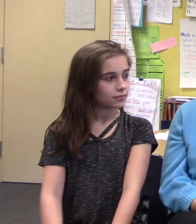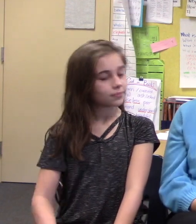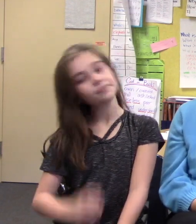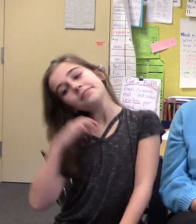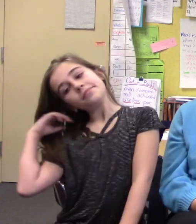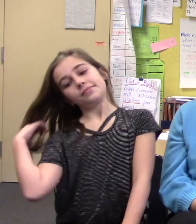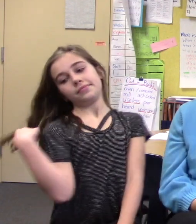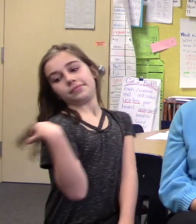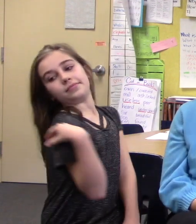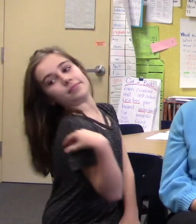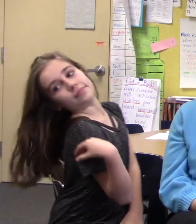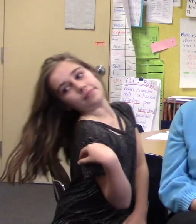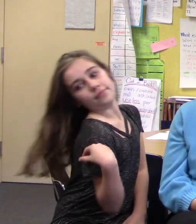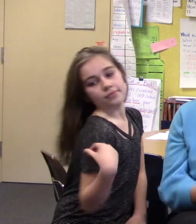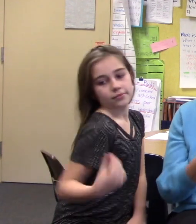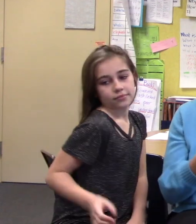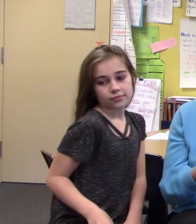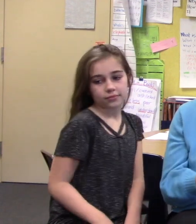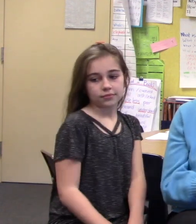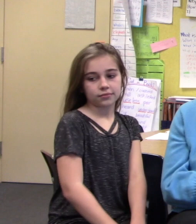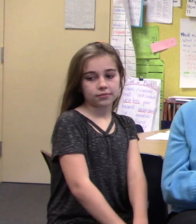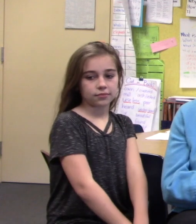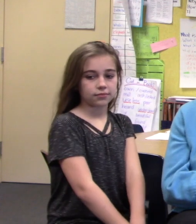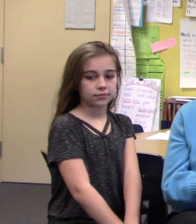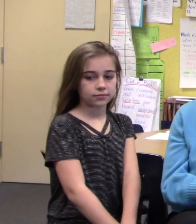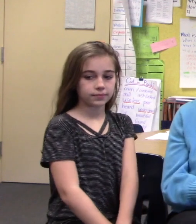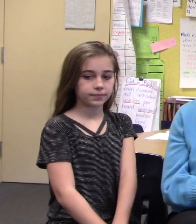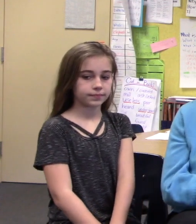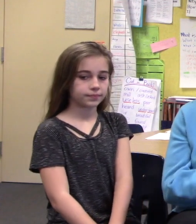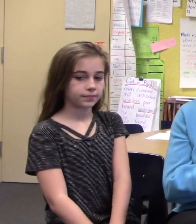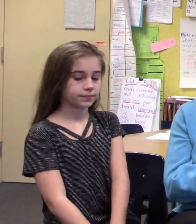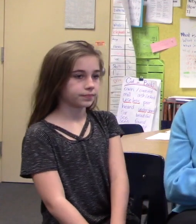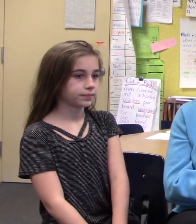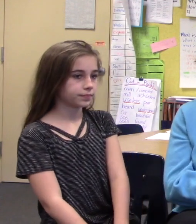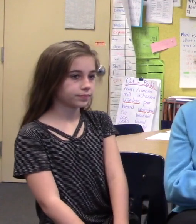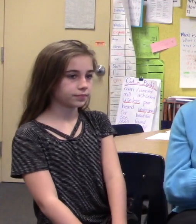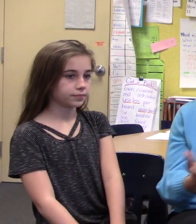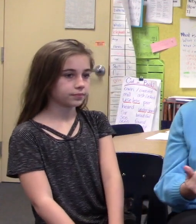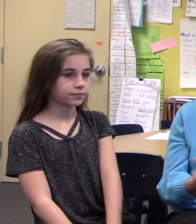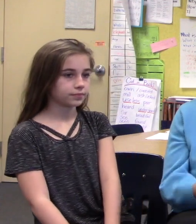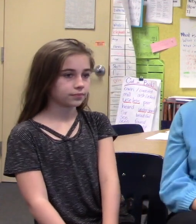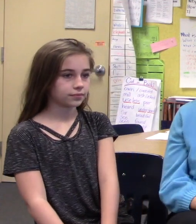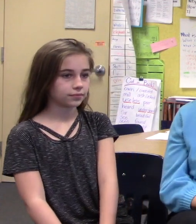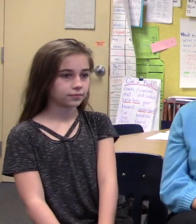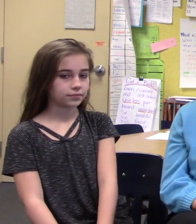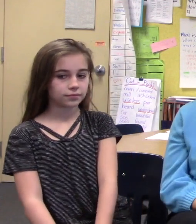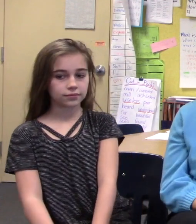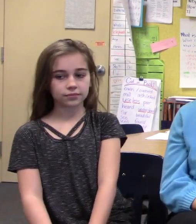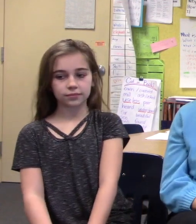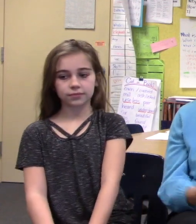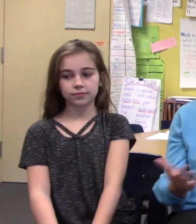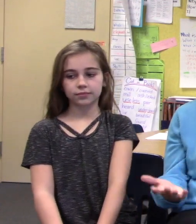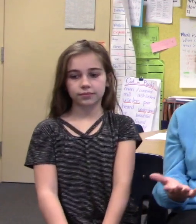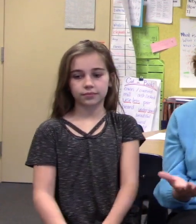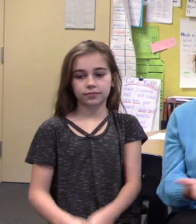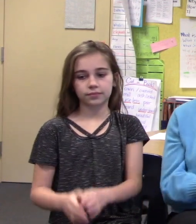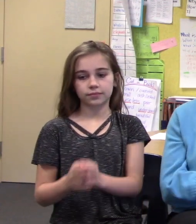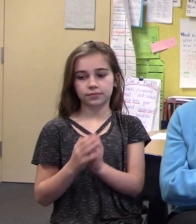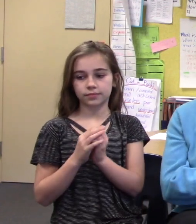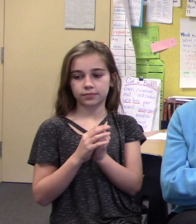can hear can help teach vocabulary to kids that can't hear. The kids that can't hear can help us learn the signs. And there's scientific